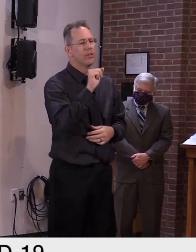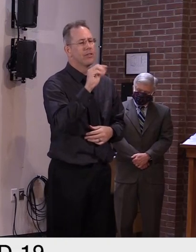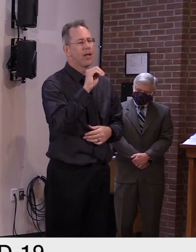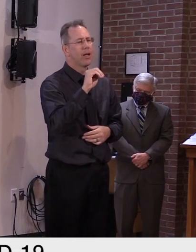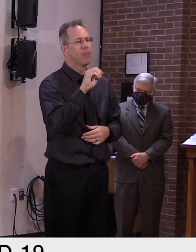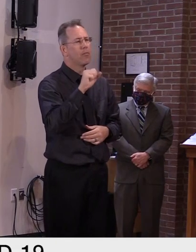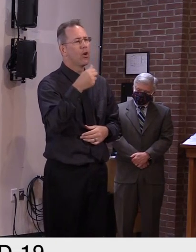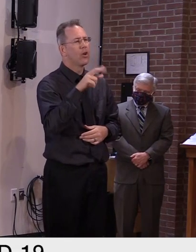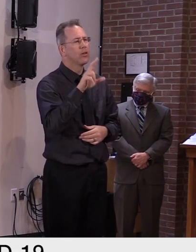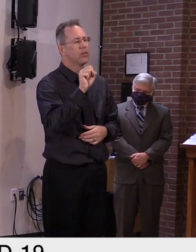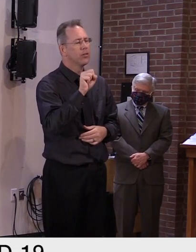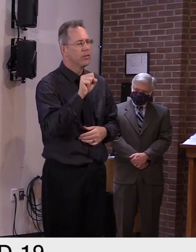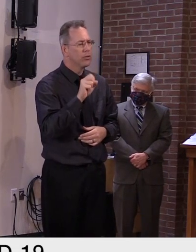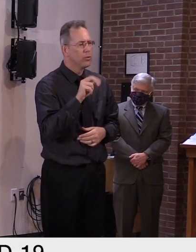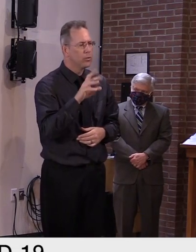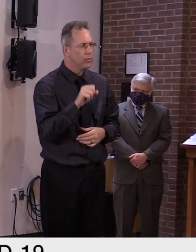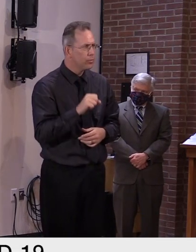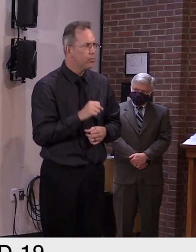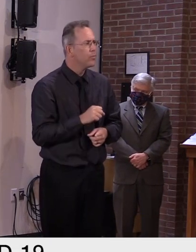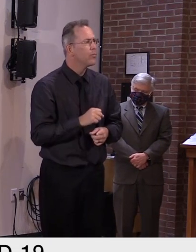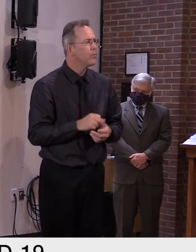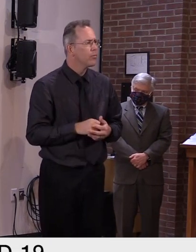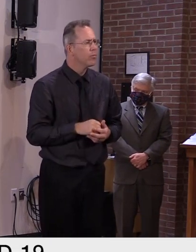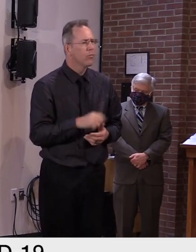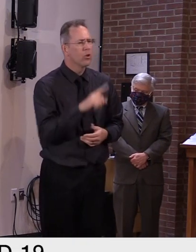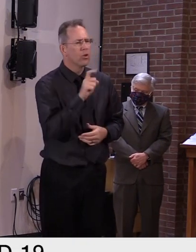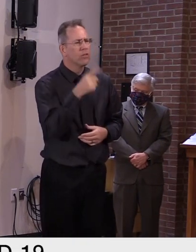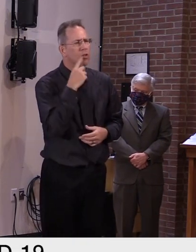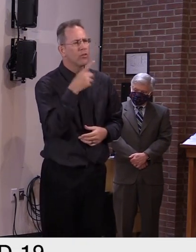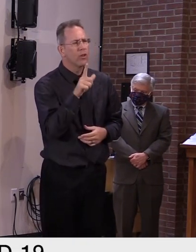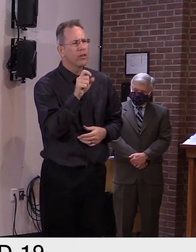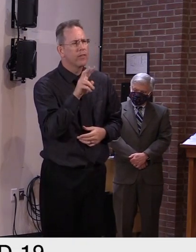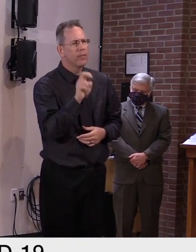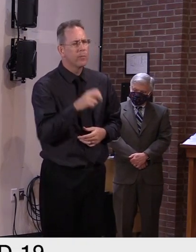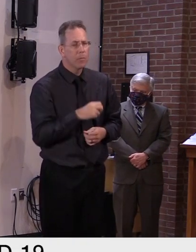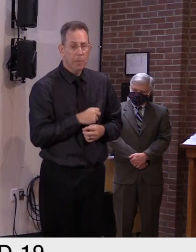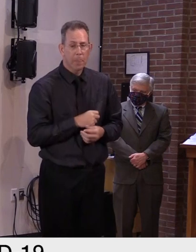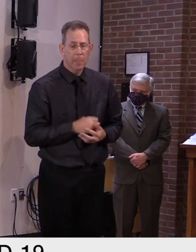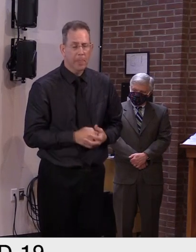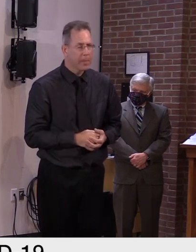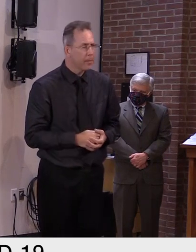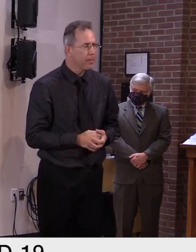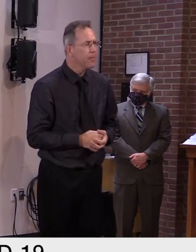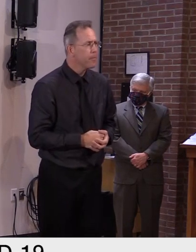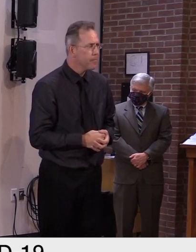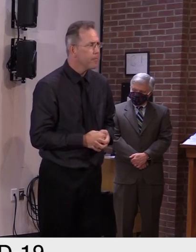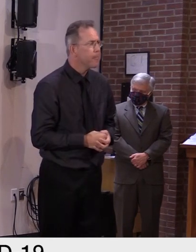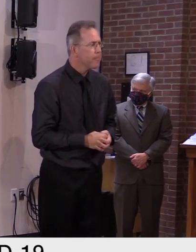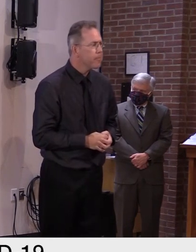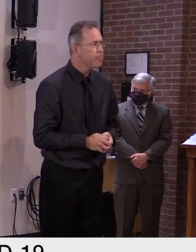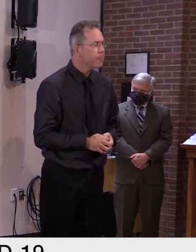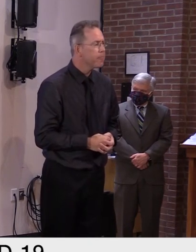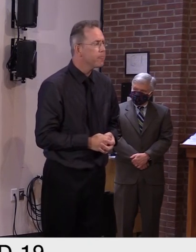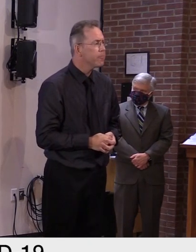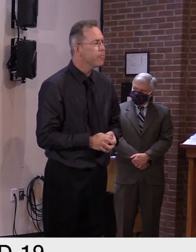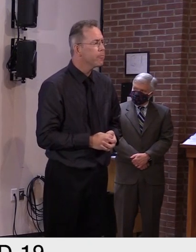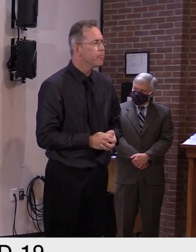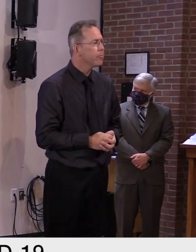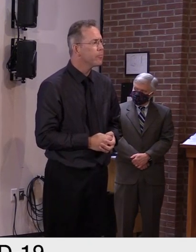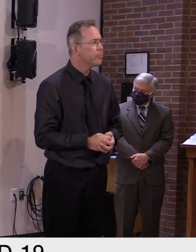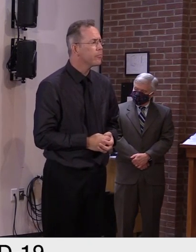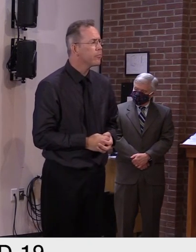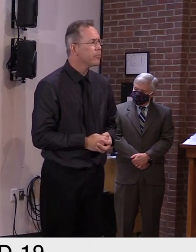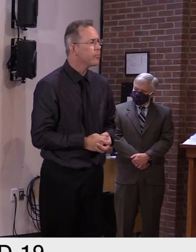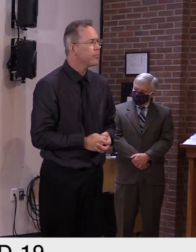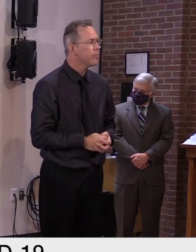Yes, this is for Dr. Levine. The outbreak regarding the hockey rink in Montpelier, is that considered contained, or are